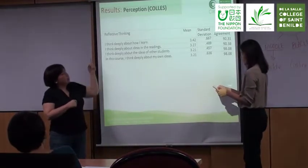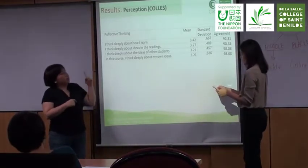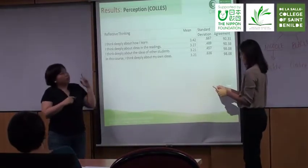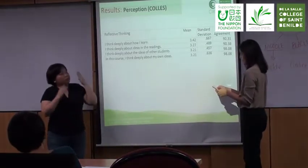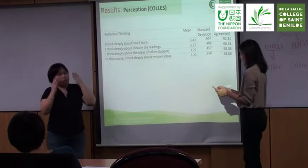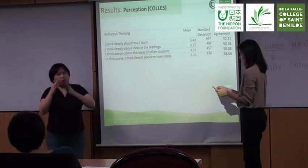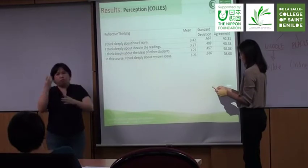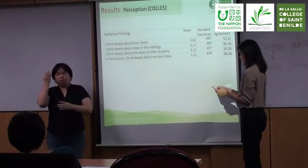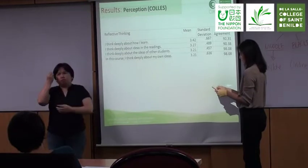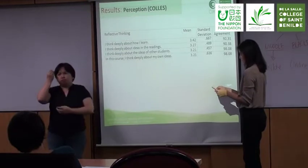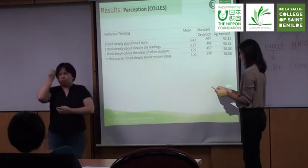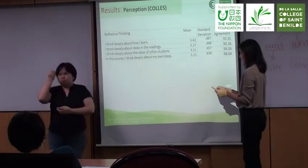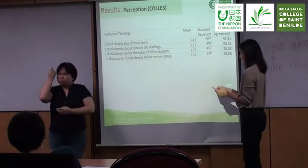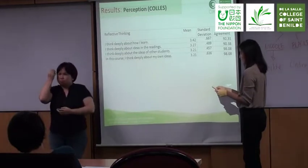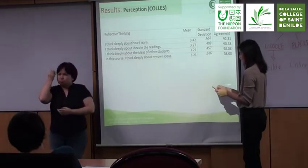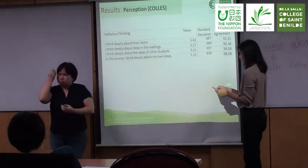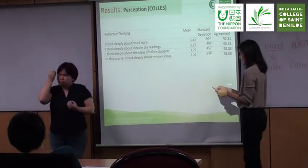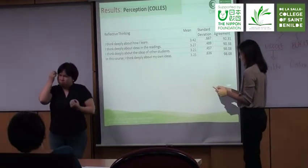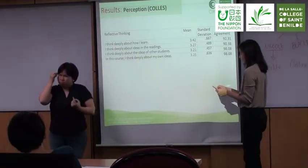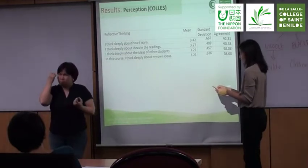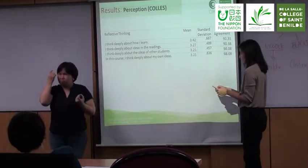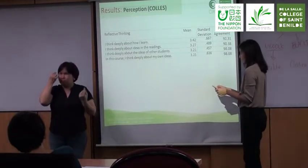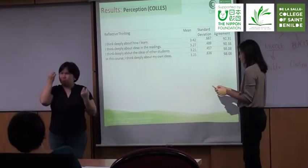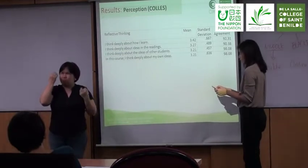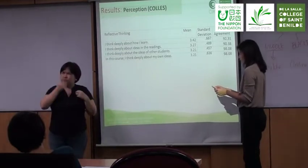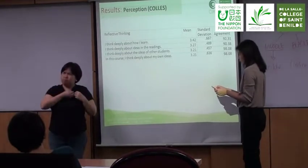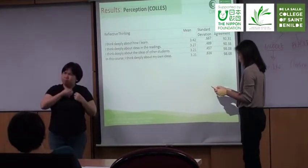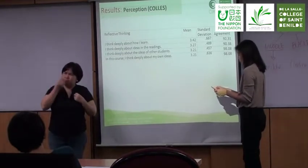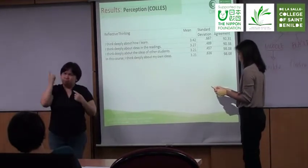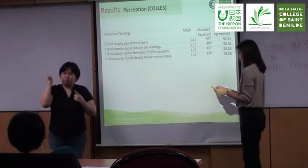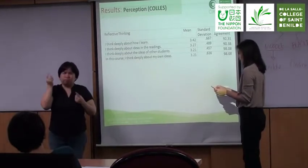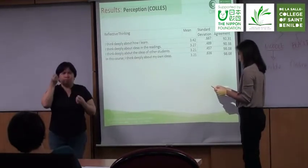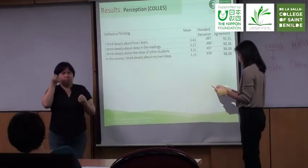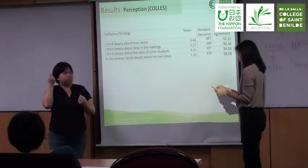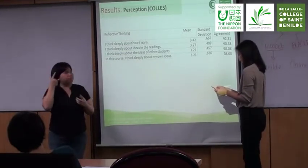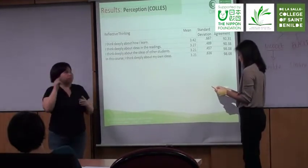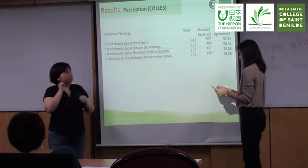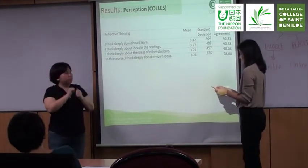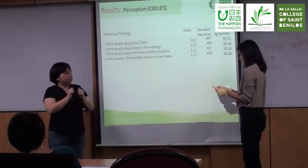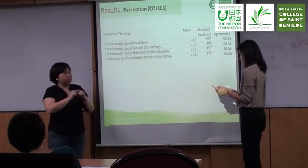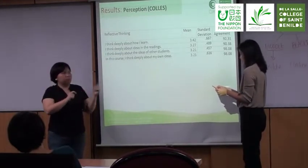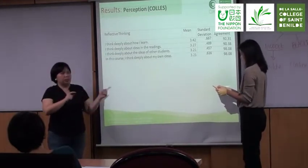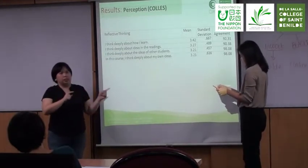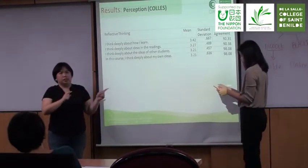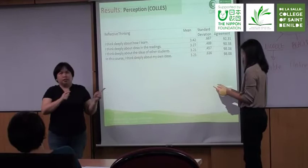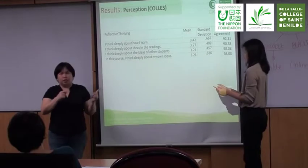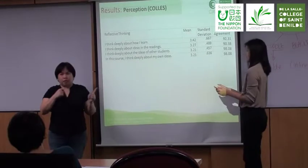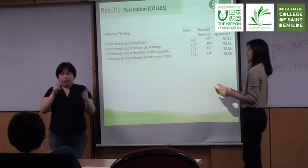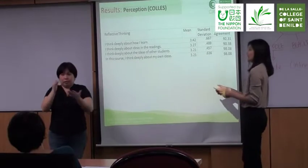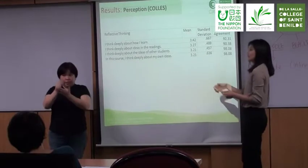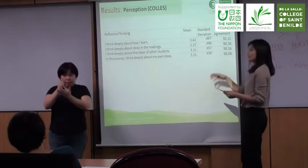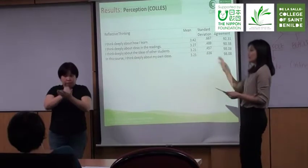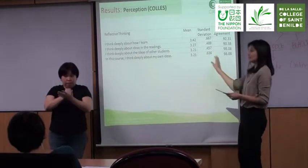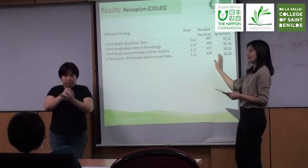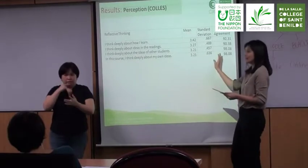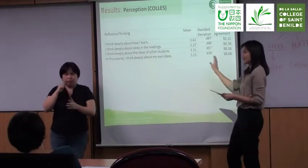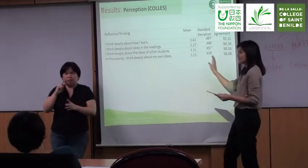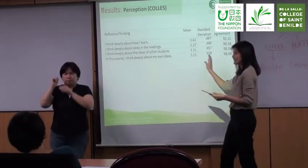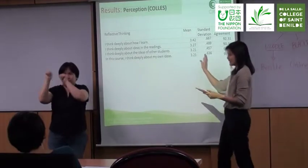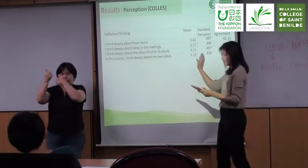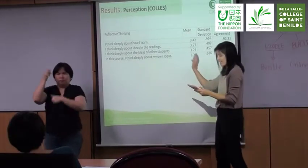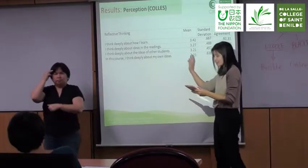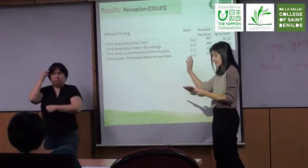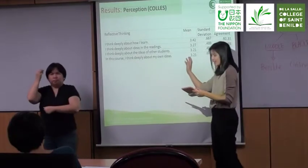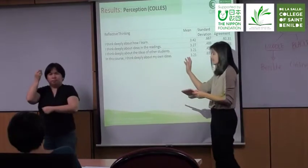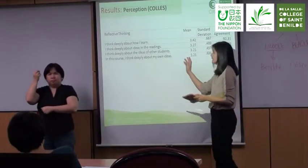This one is on reflective thinking. It means that dun sa course ko, napapaisip sila, which is good. Because they